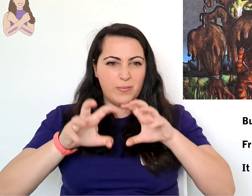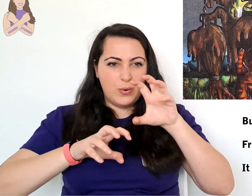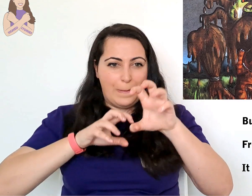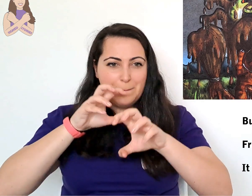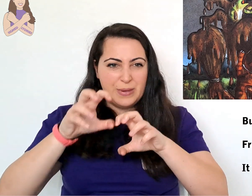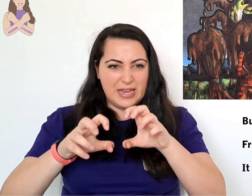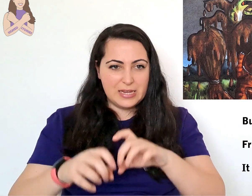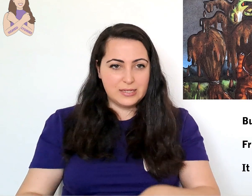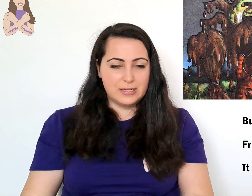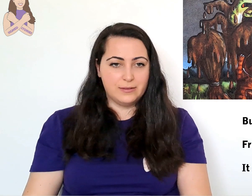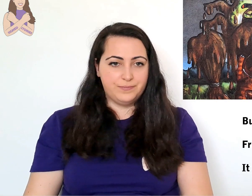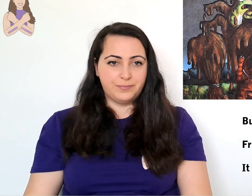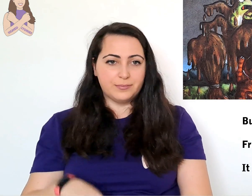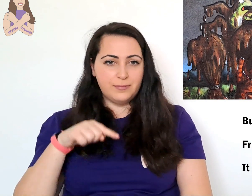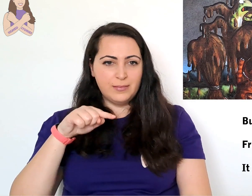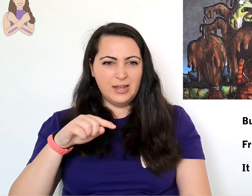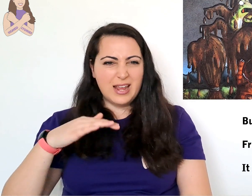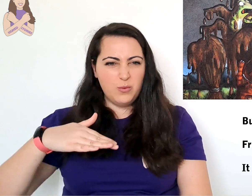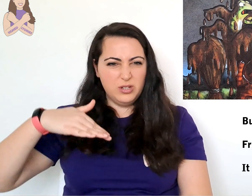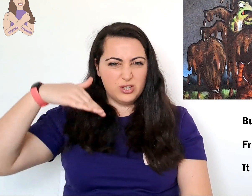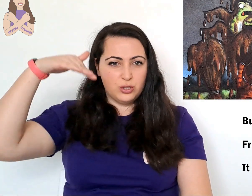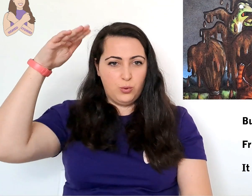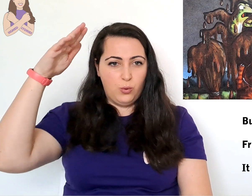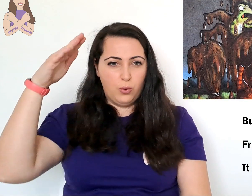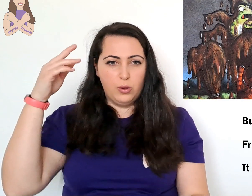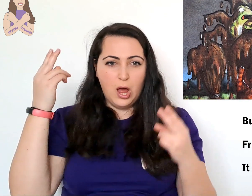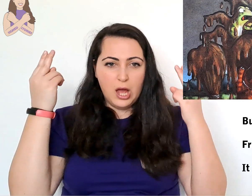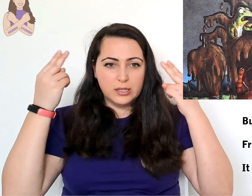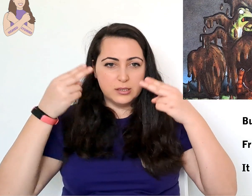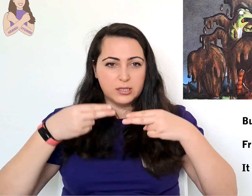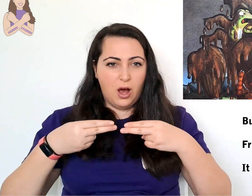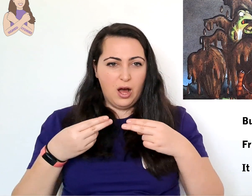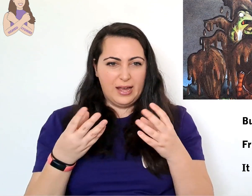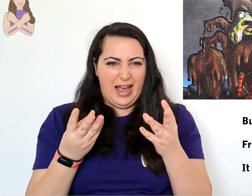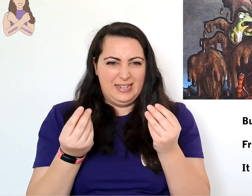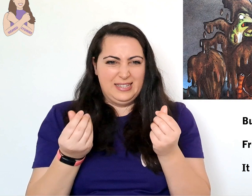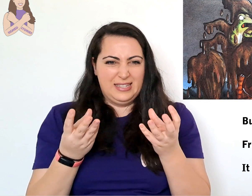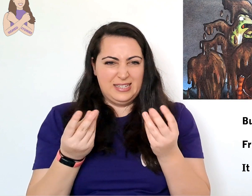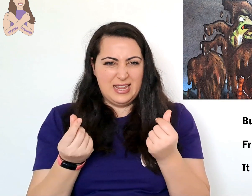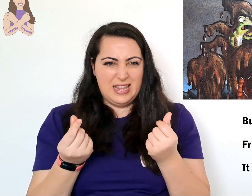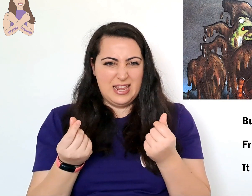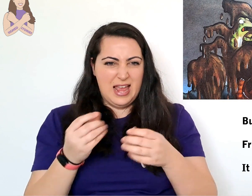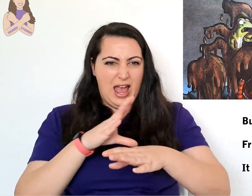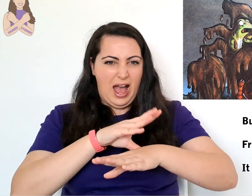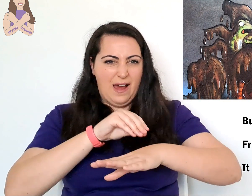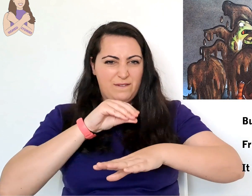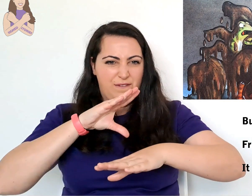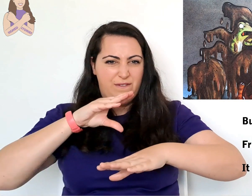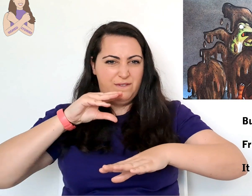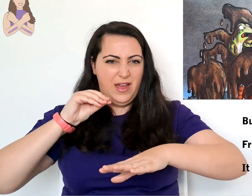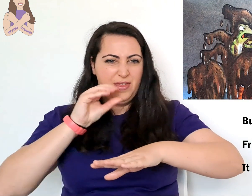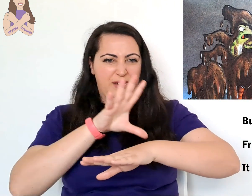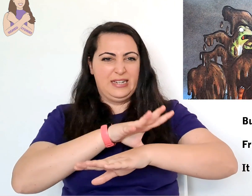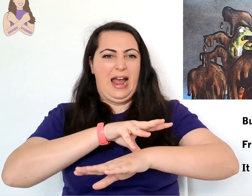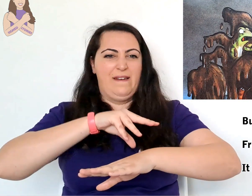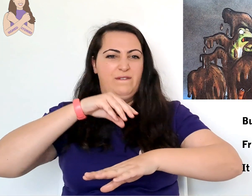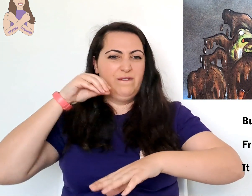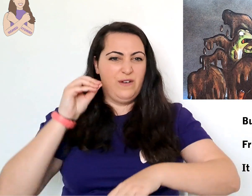horrible beast. It was tall, dark and sticky, and feathered and